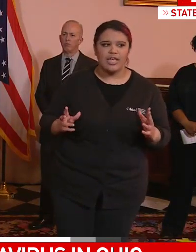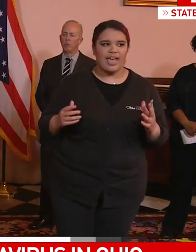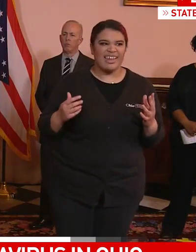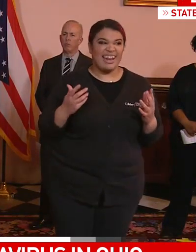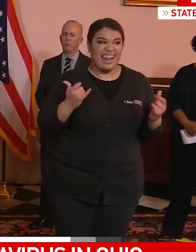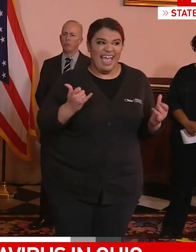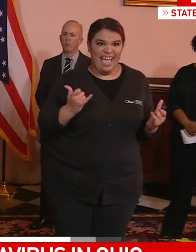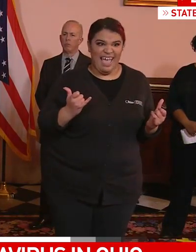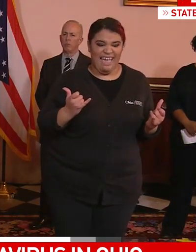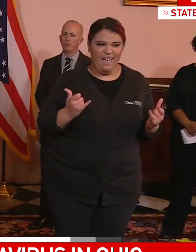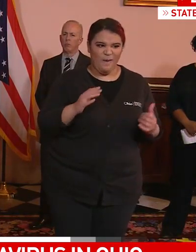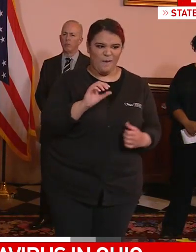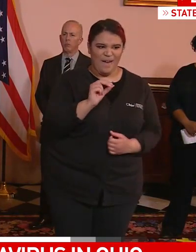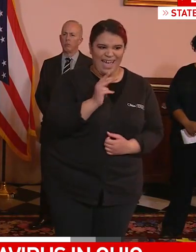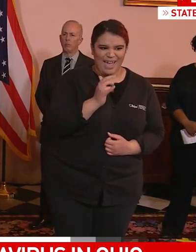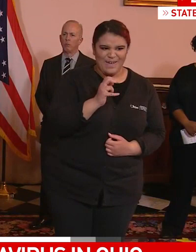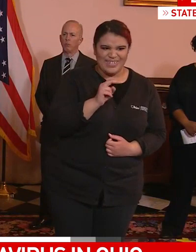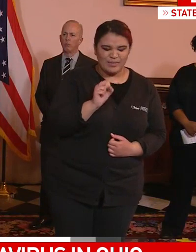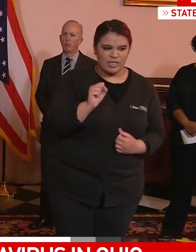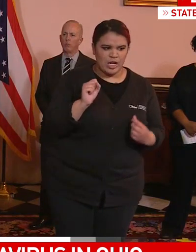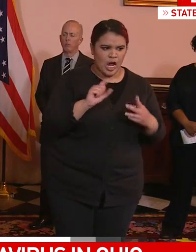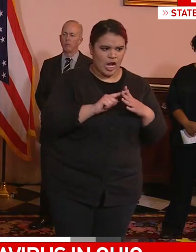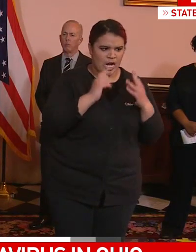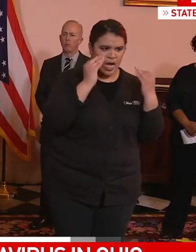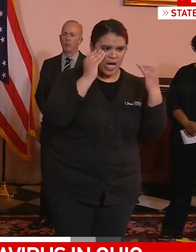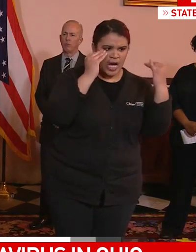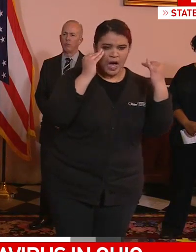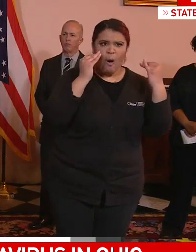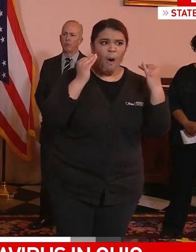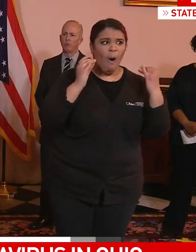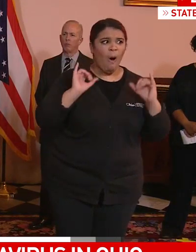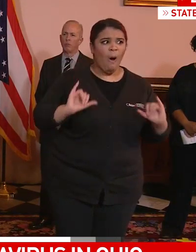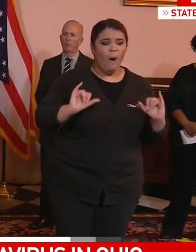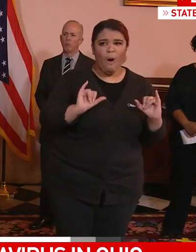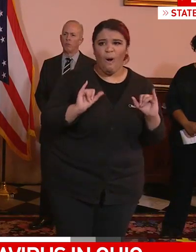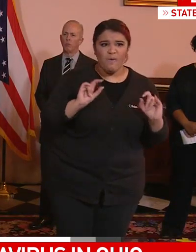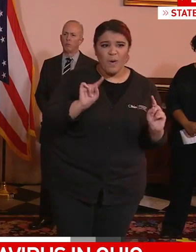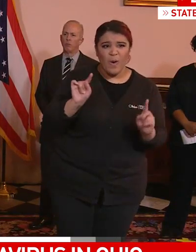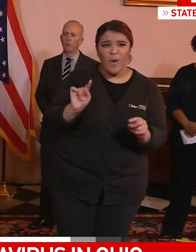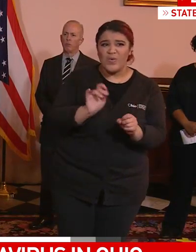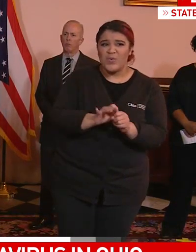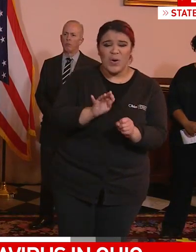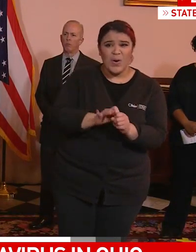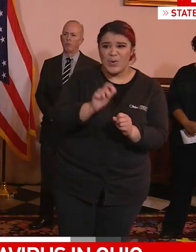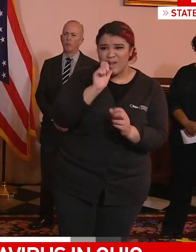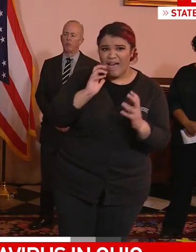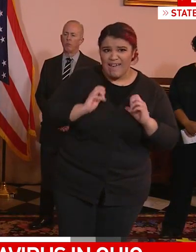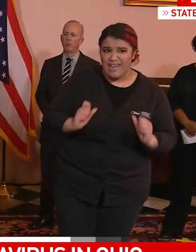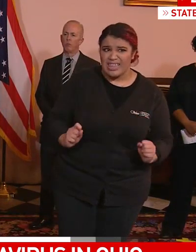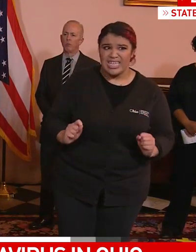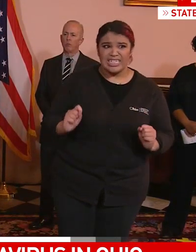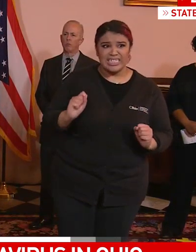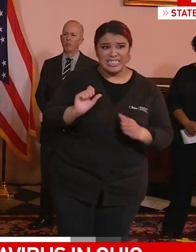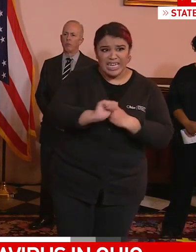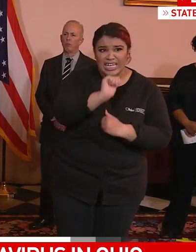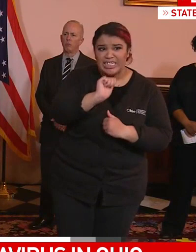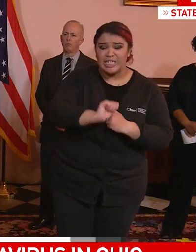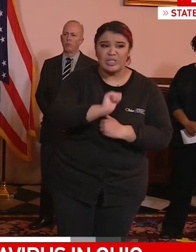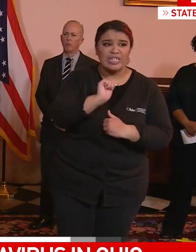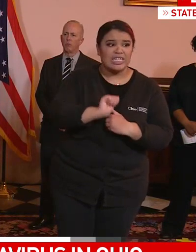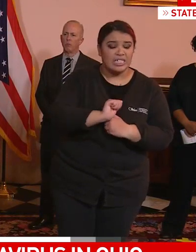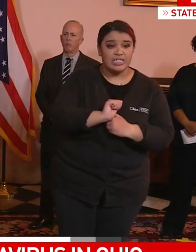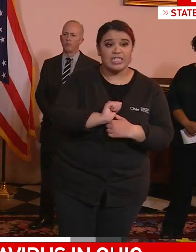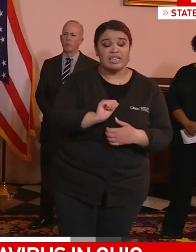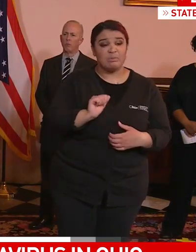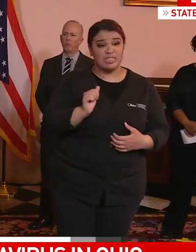around, that it was not good for them to go vote. If you looked at the news Monday morning,